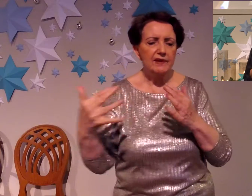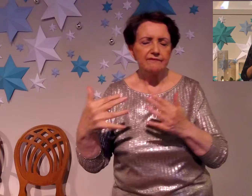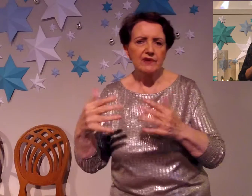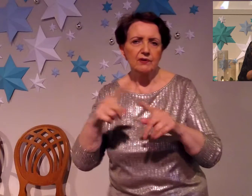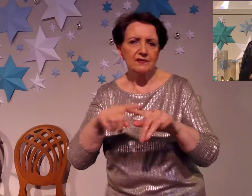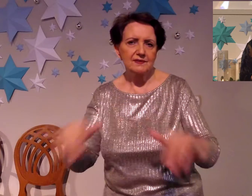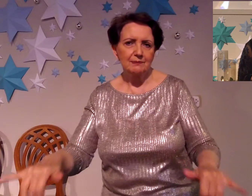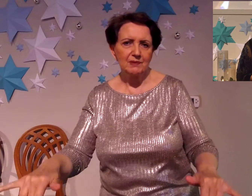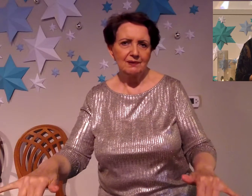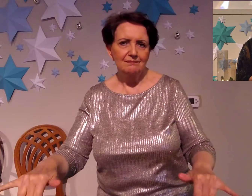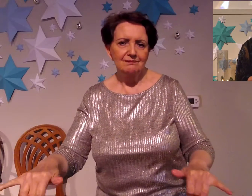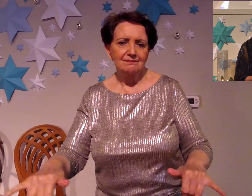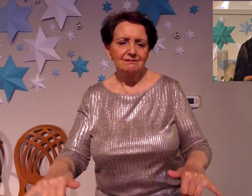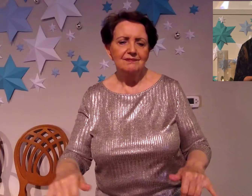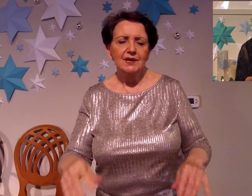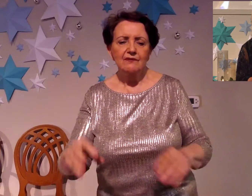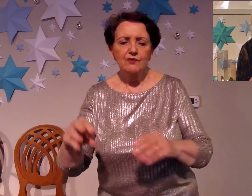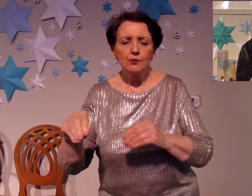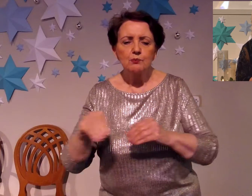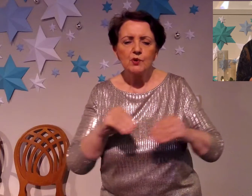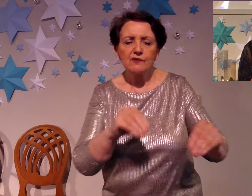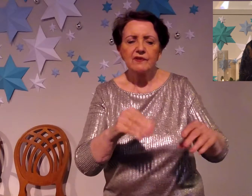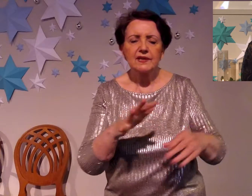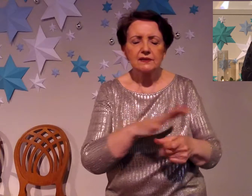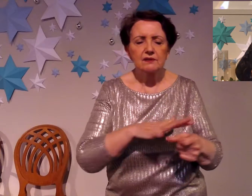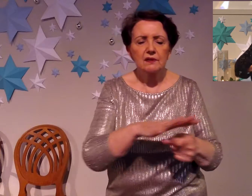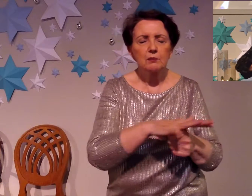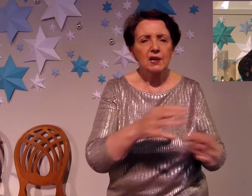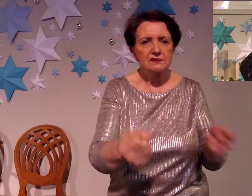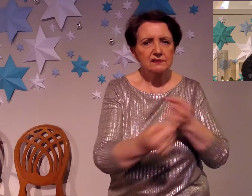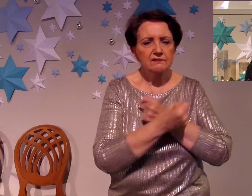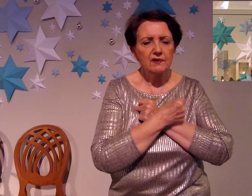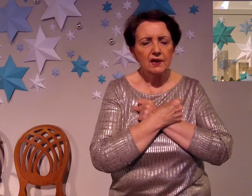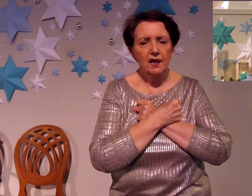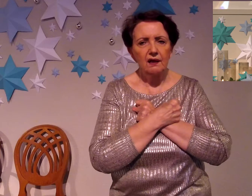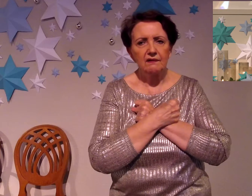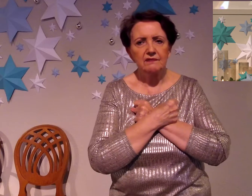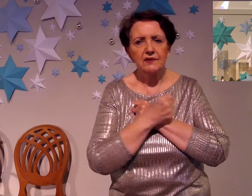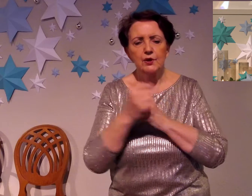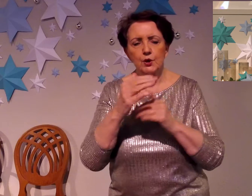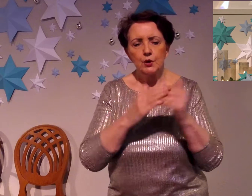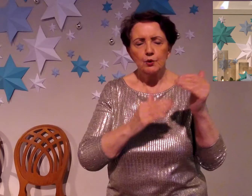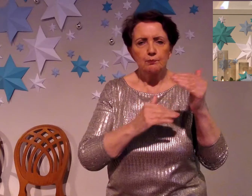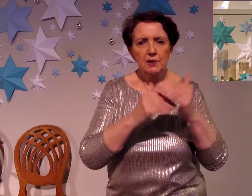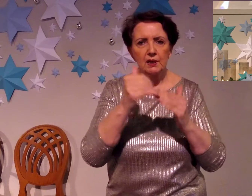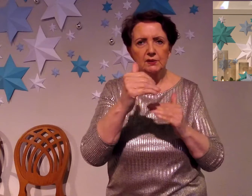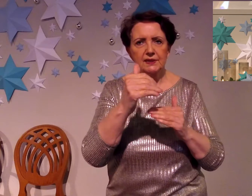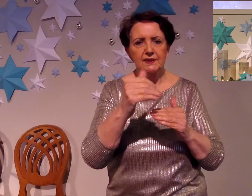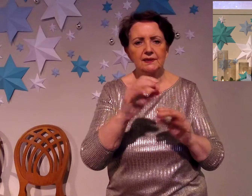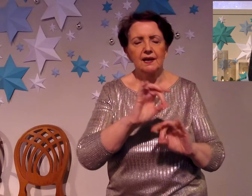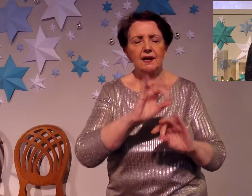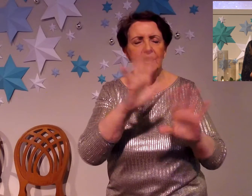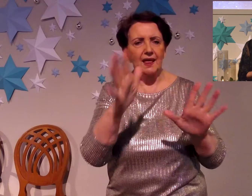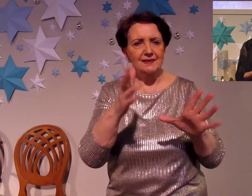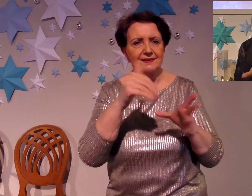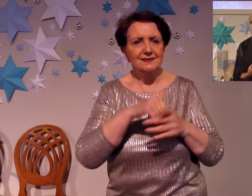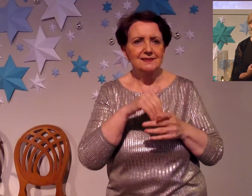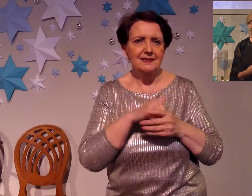And if we are moving into that place of love, we are building that light